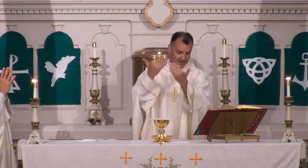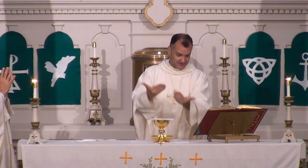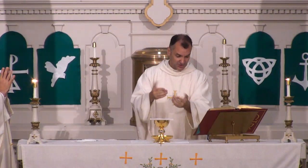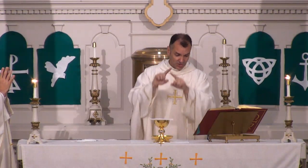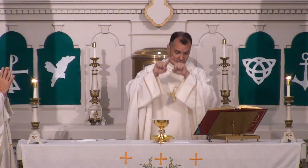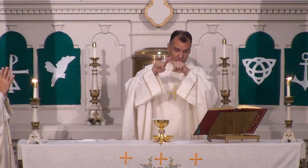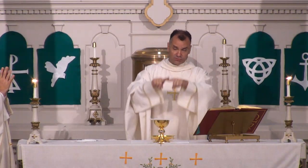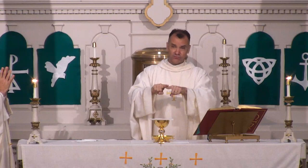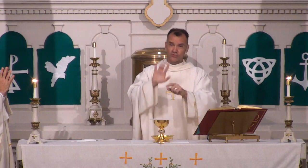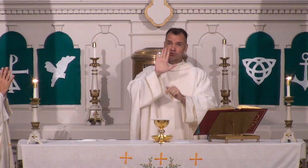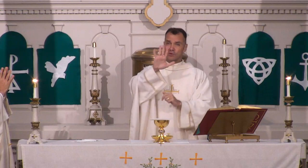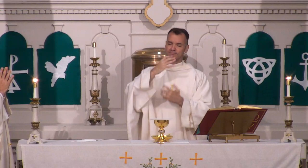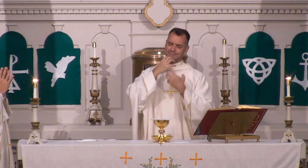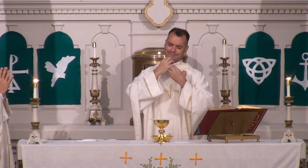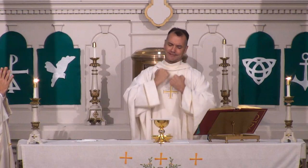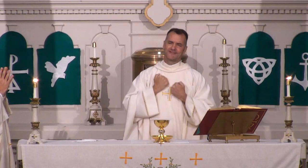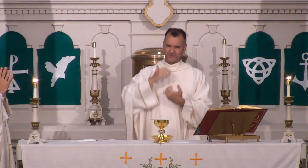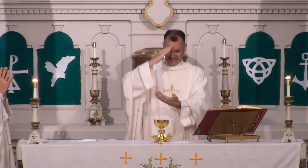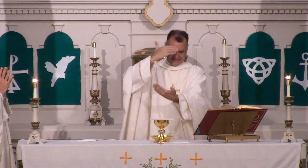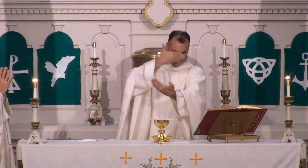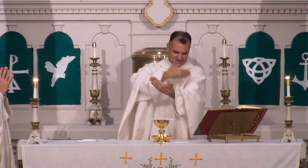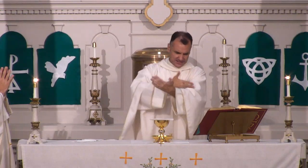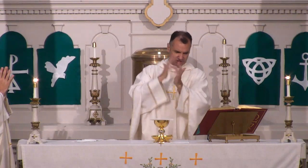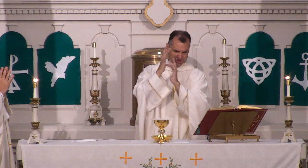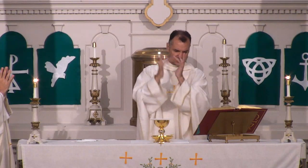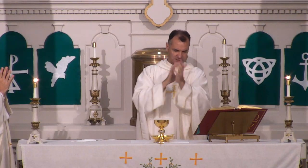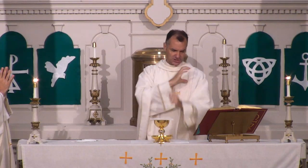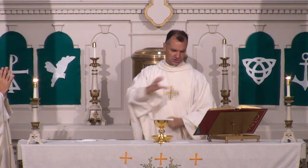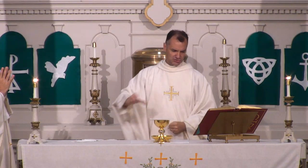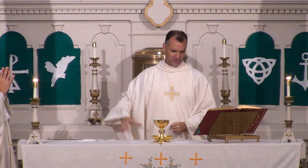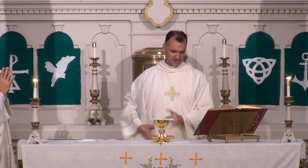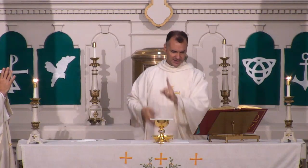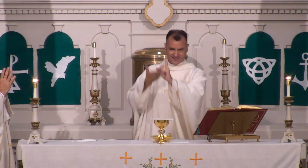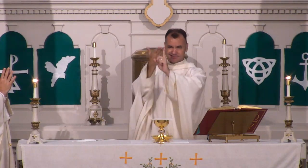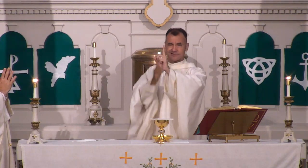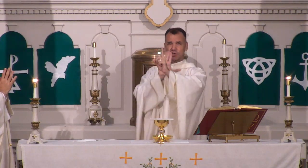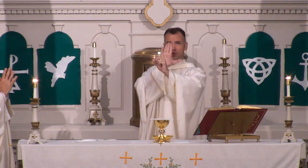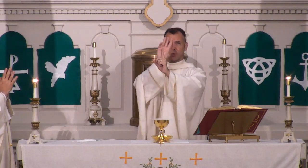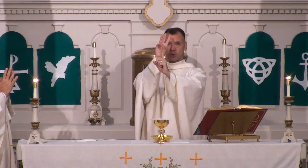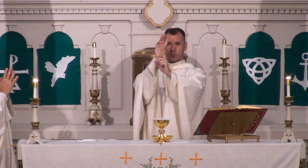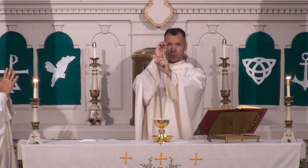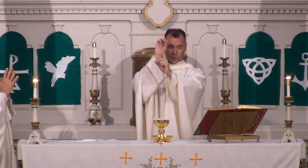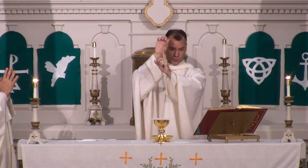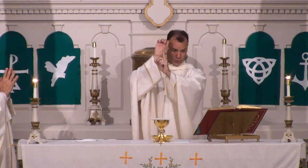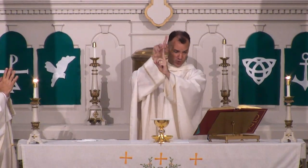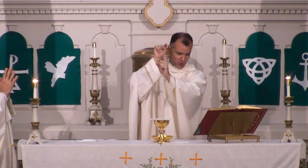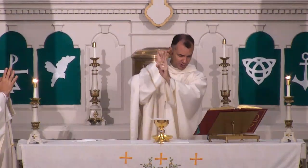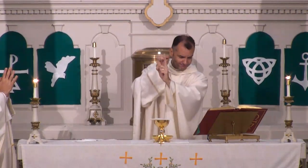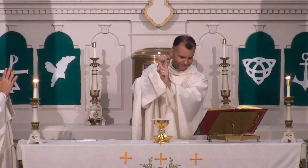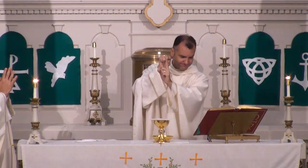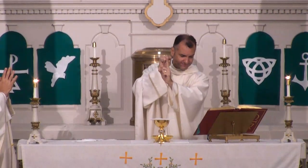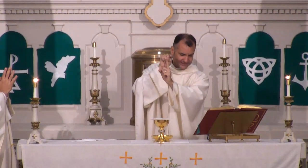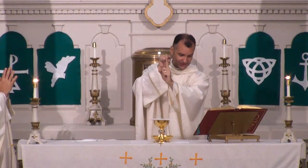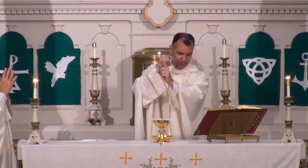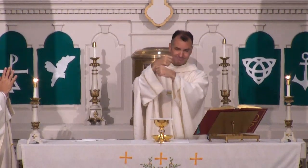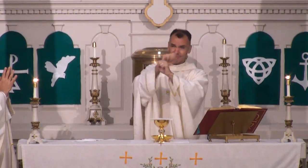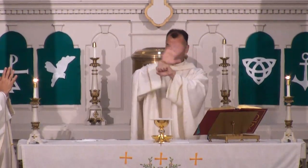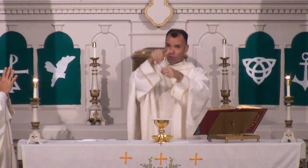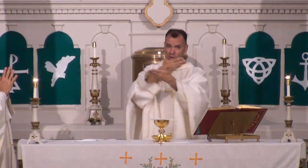Father most holy. Through your beloved Son, Jesus Christ, your Word,